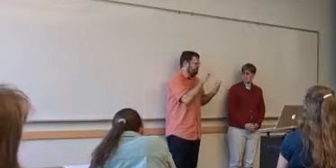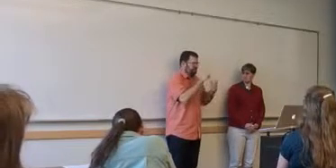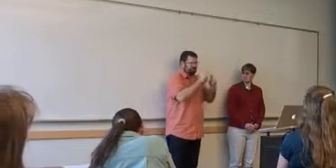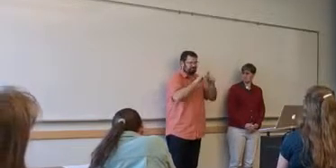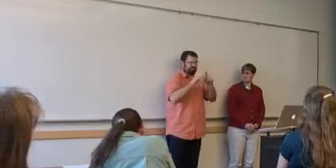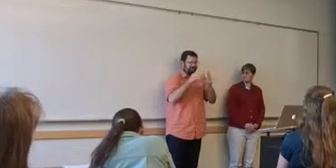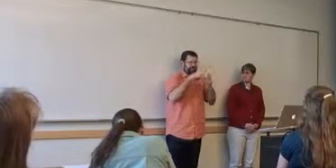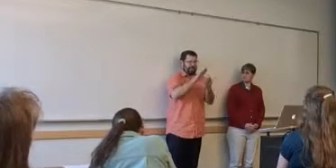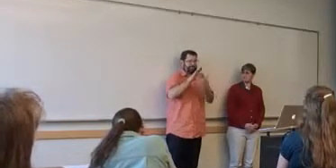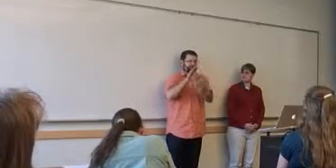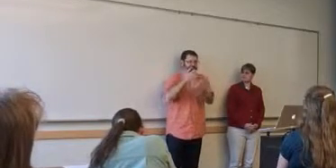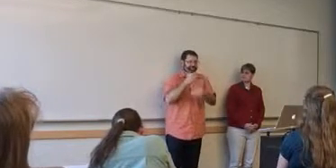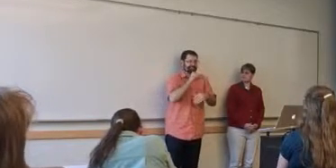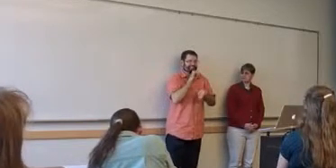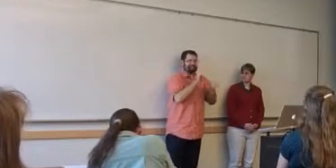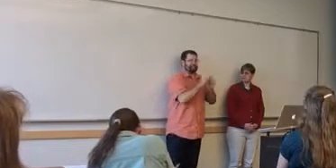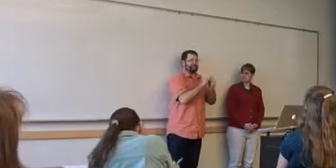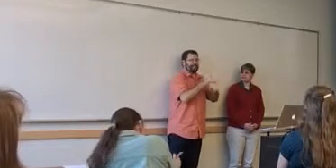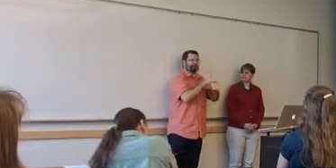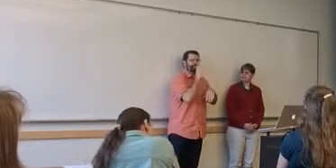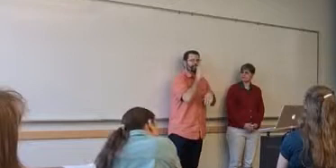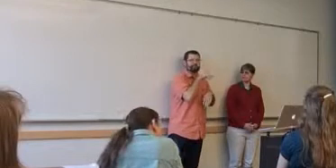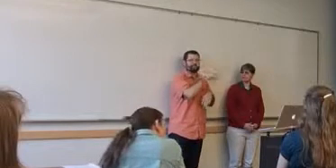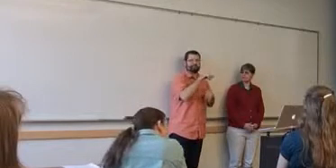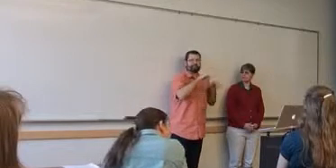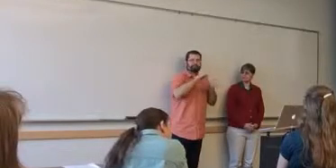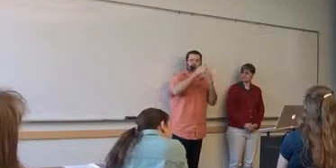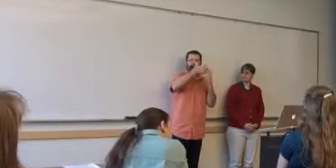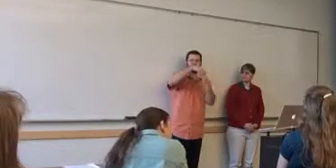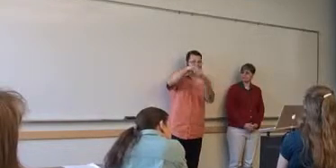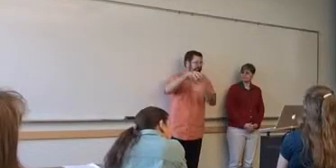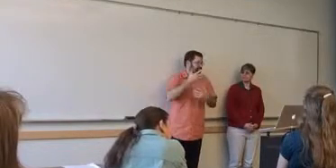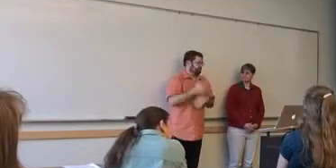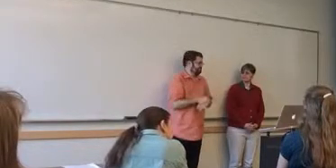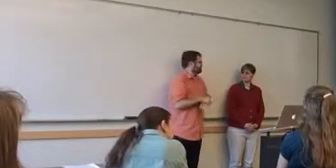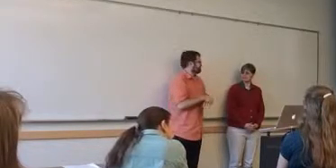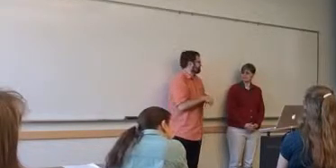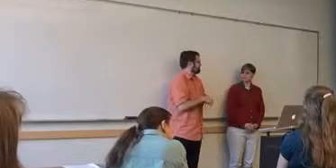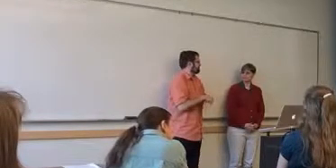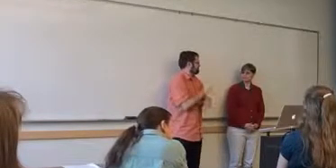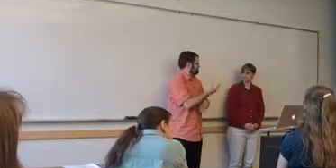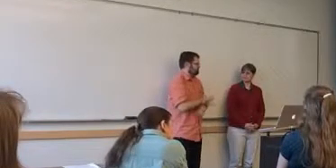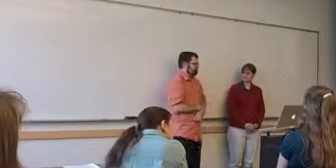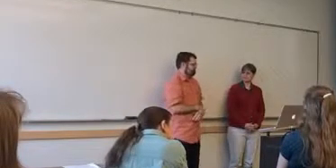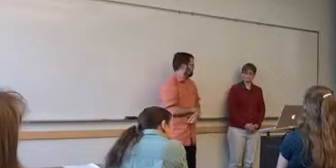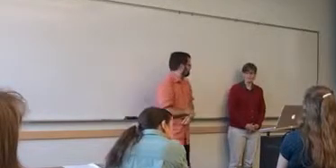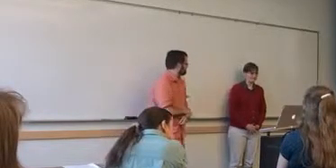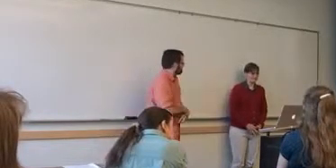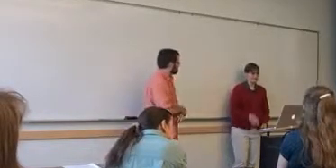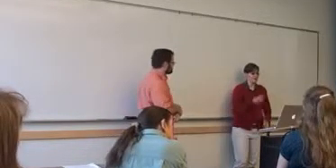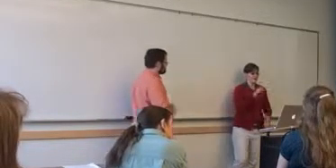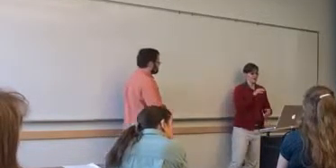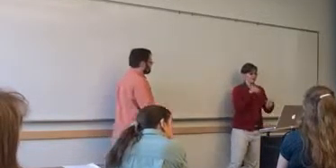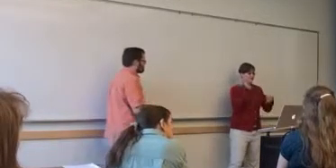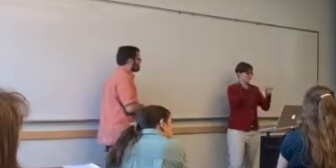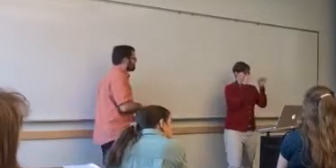of a strong ASL background. So same thing with English speaking. It just, you need that foundation before you can move on. Right.